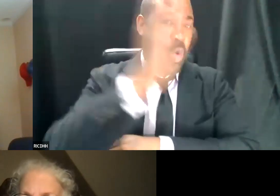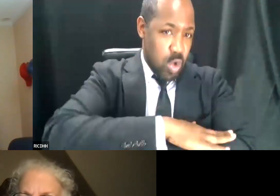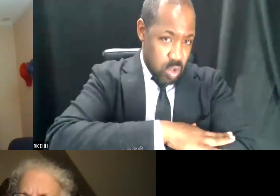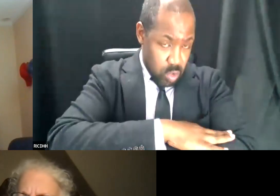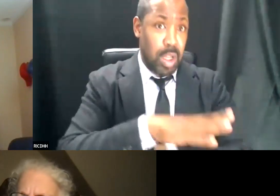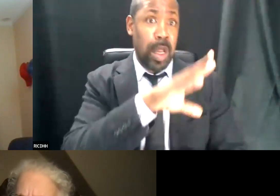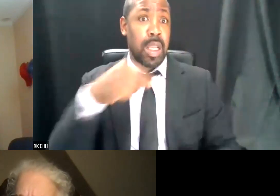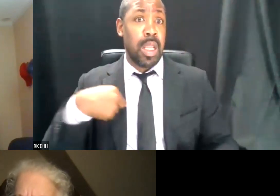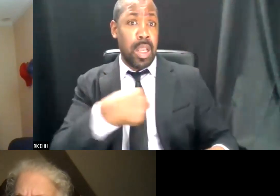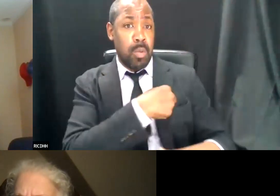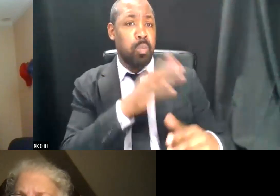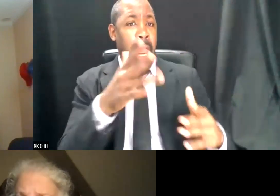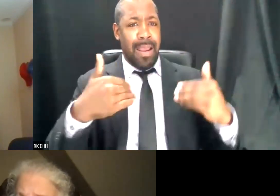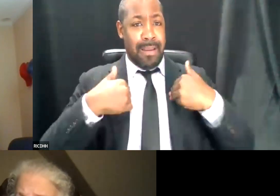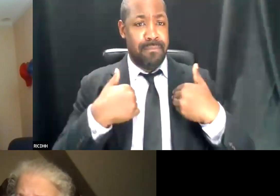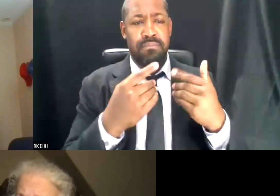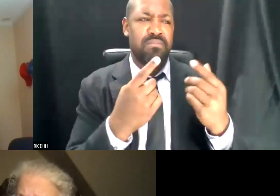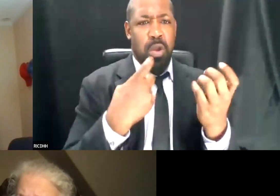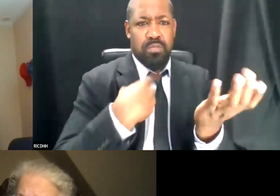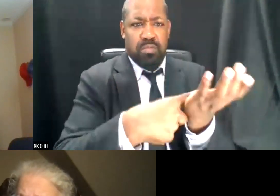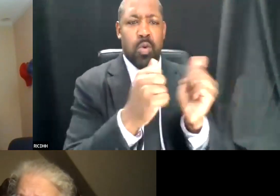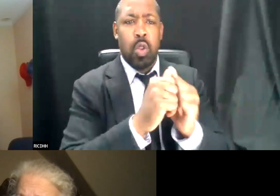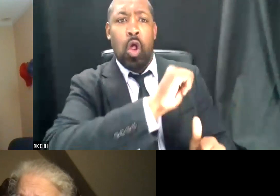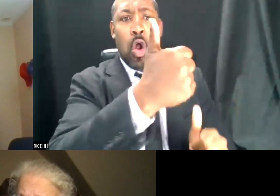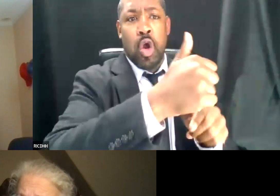And we have one for April 7th that's going to be all day.